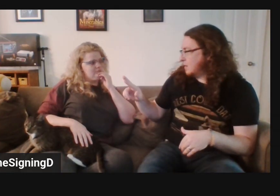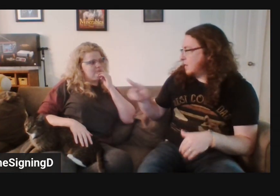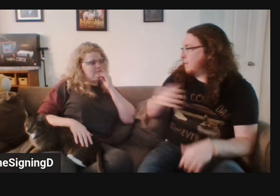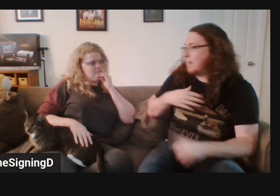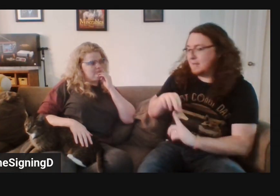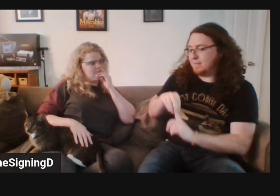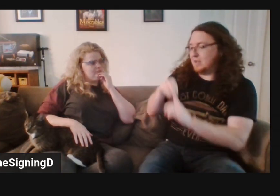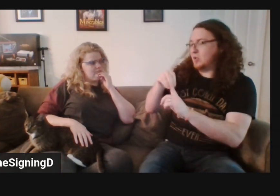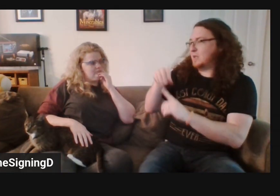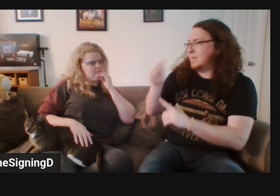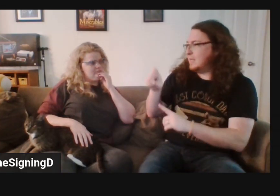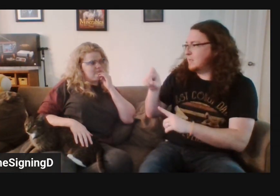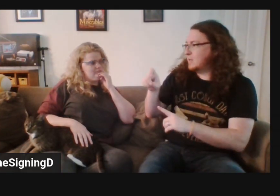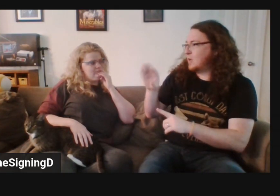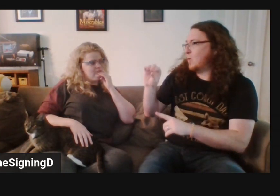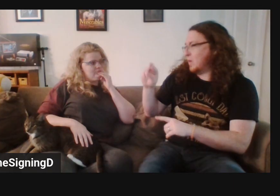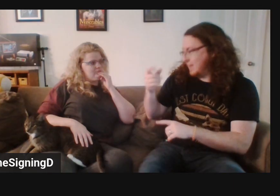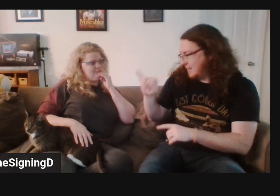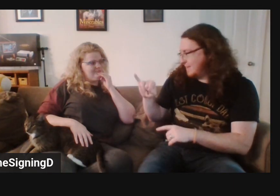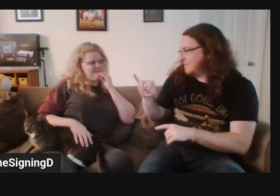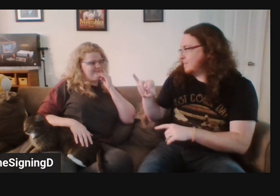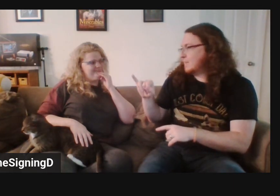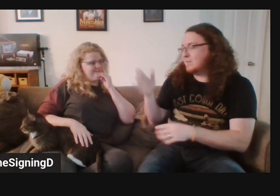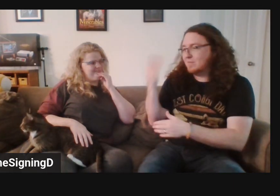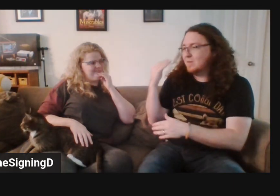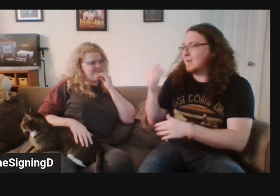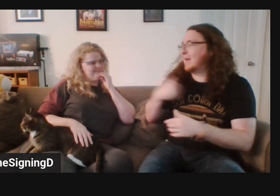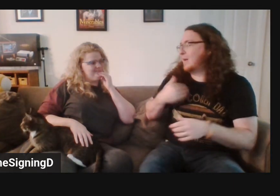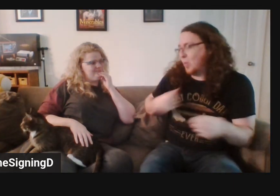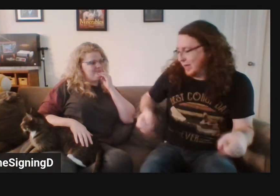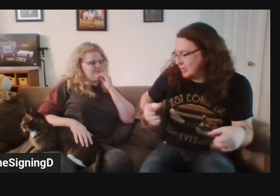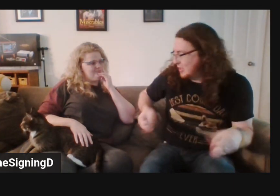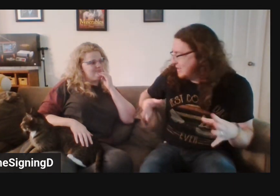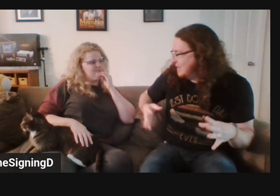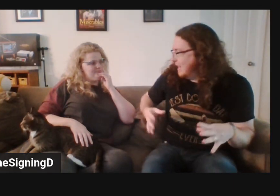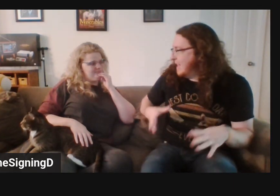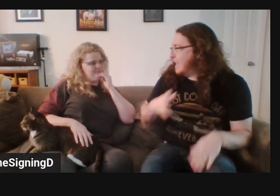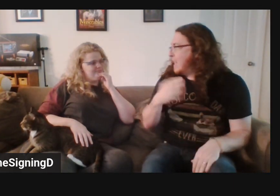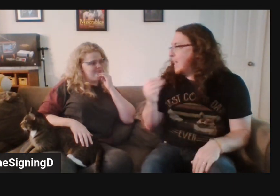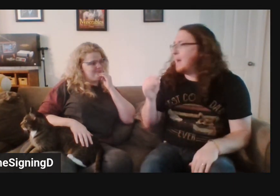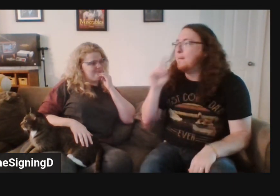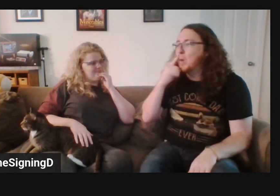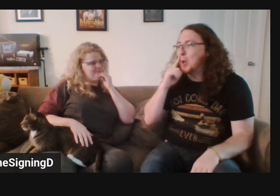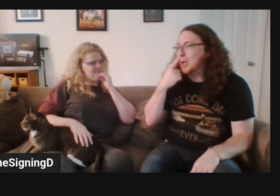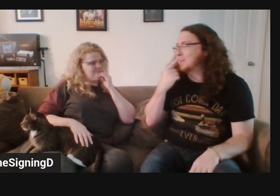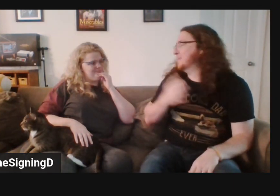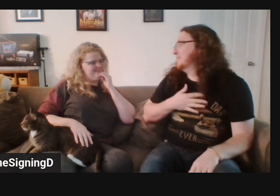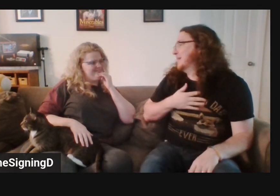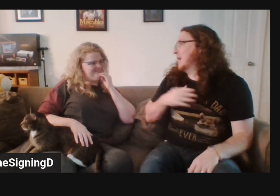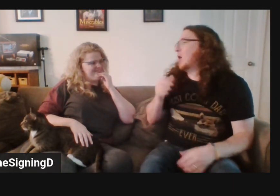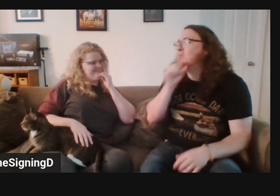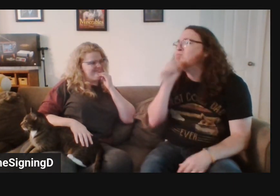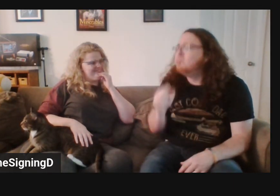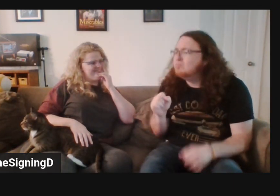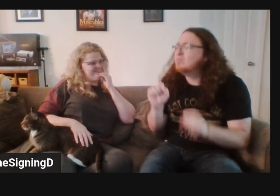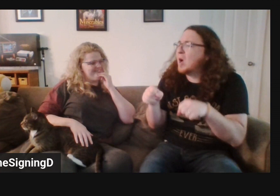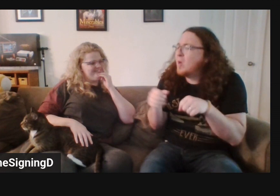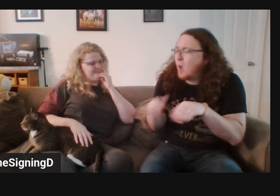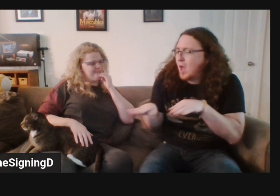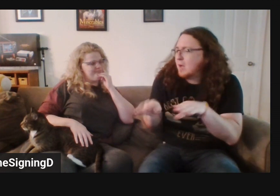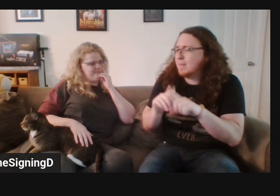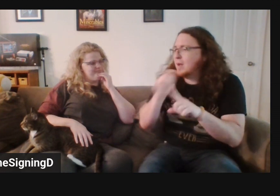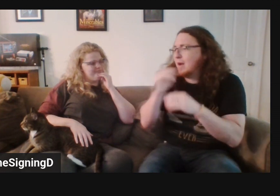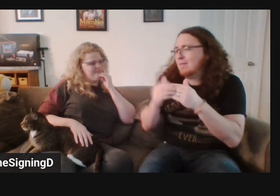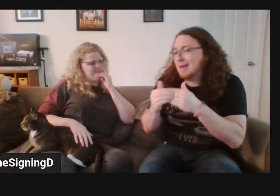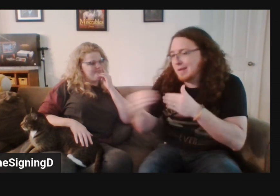special needs. We'll call him special needs Corgi. He used a wheelchair, and Booger's my senior, so she can walk, but not far.